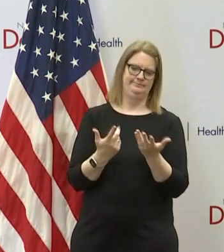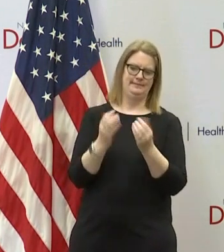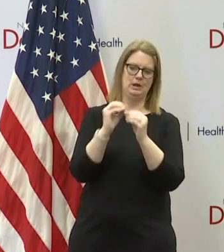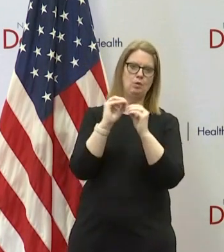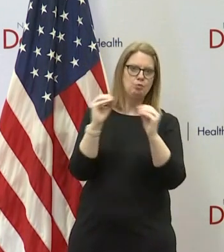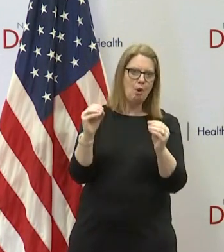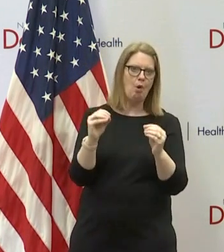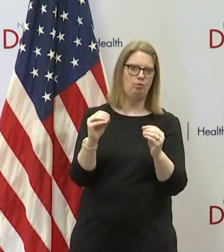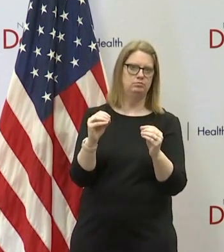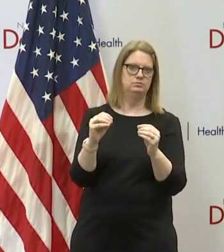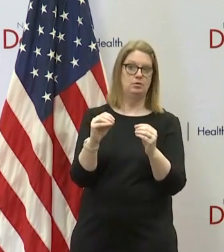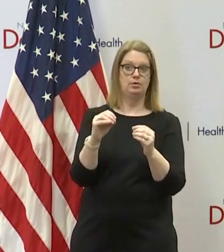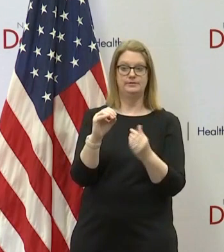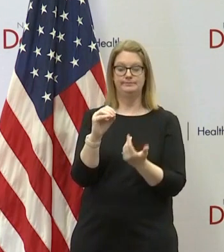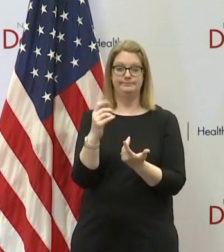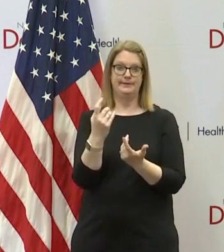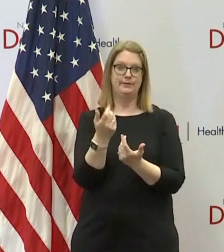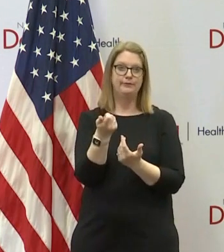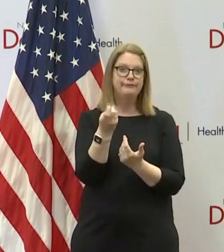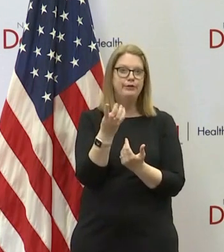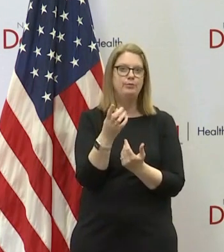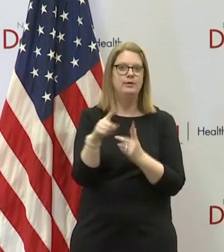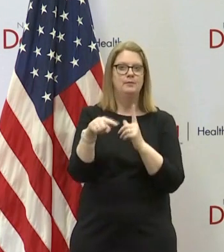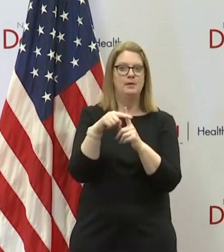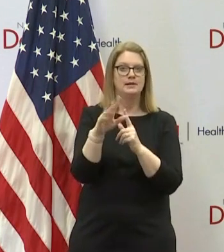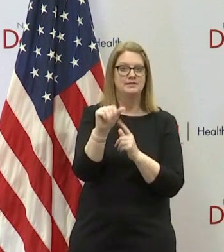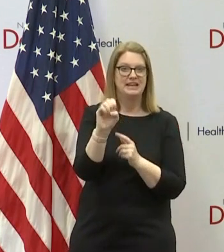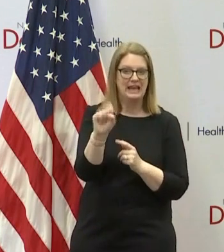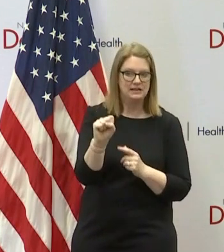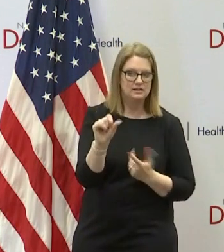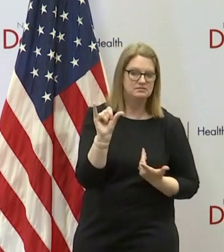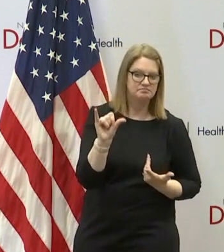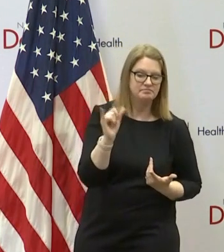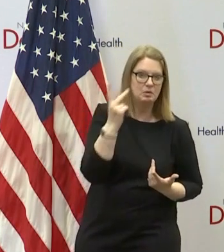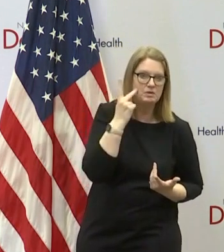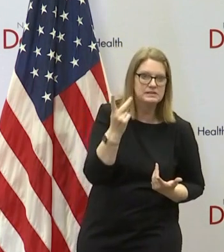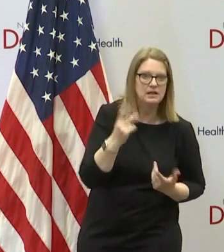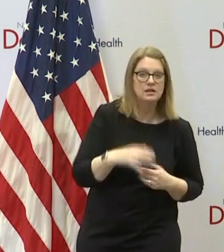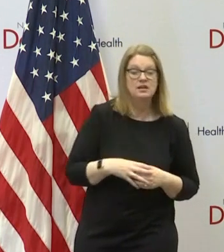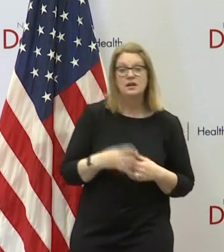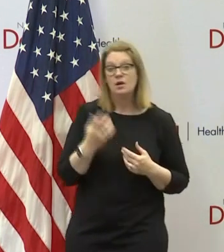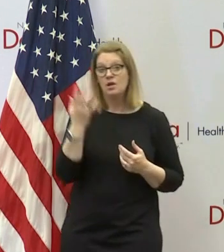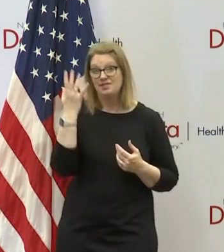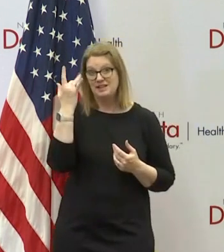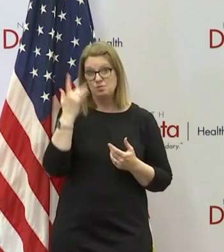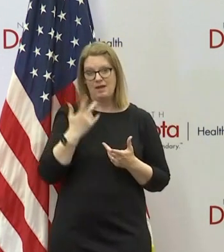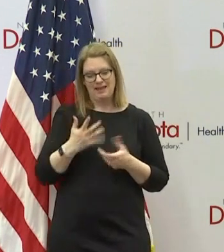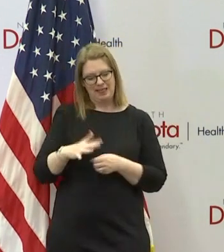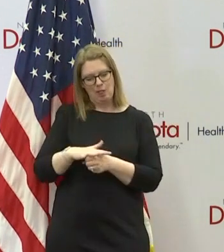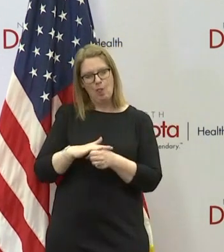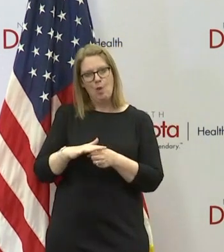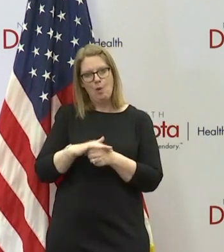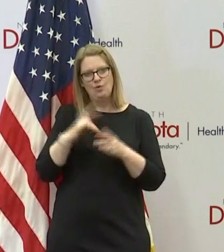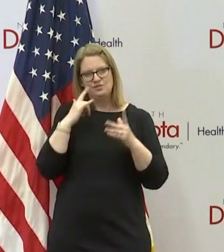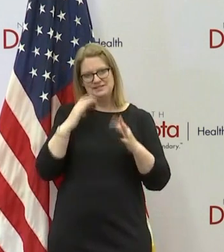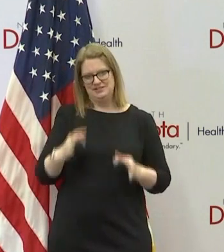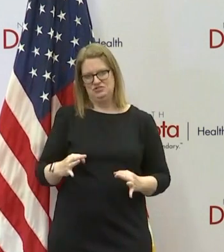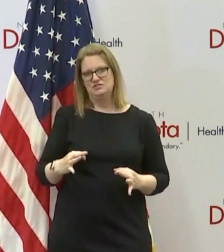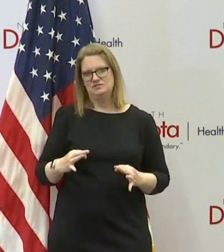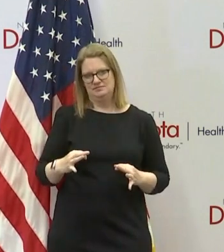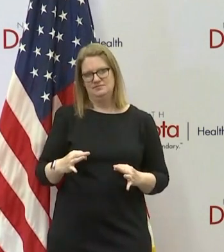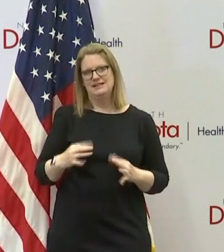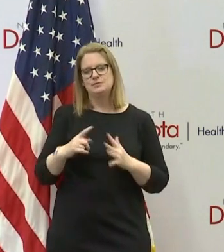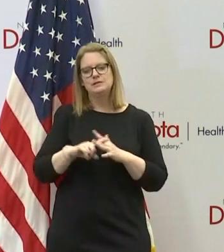or zero positive cases. That would make sense. Again, that's why there's going to be some local decision making involved as we